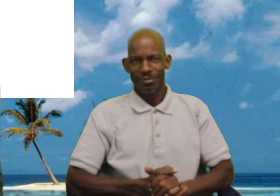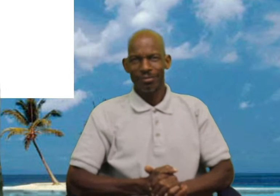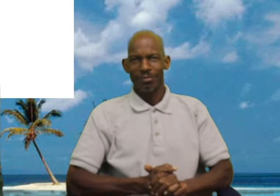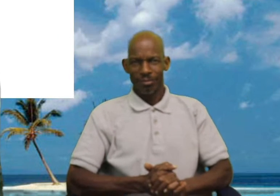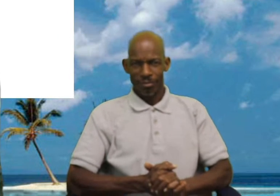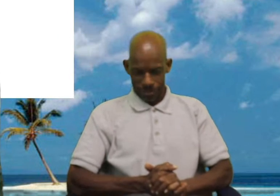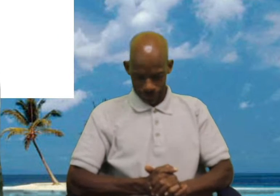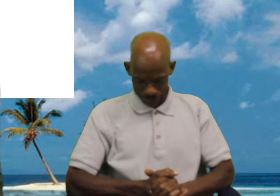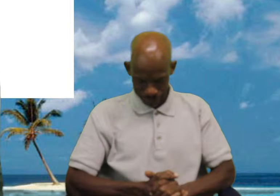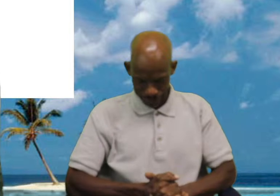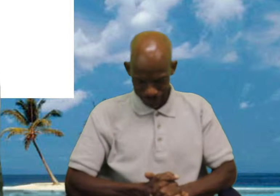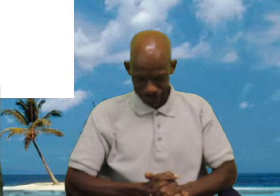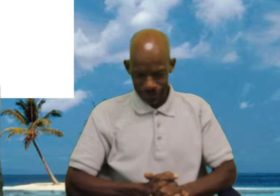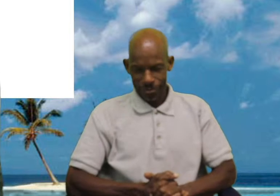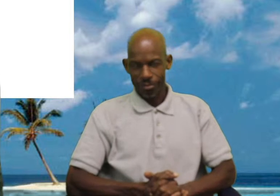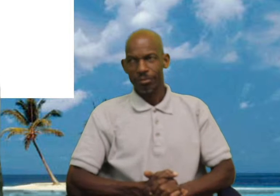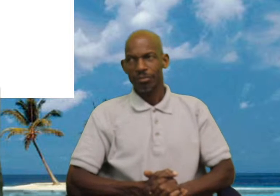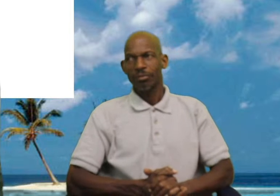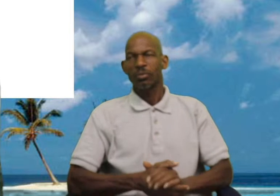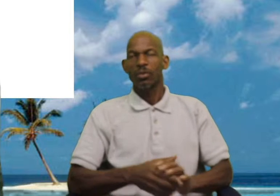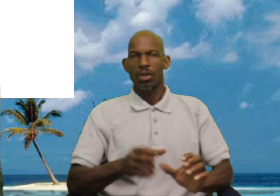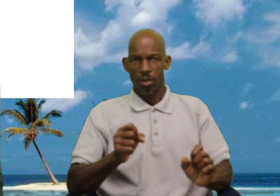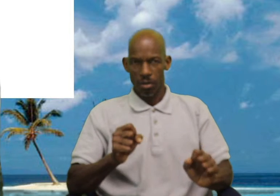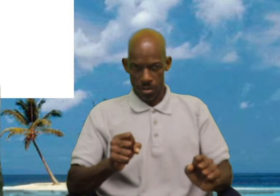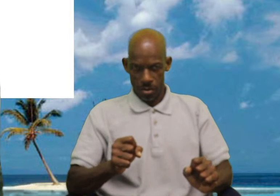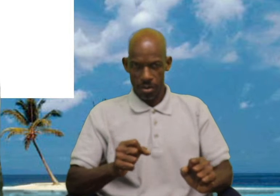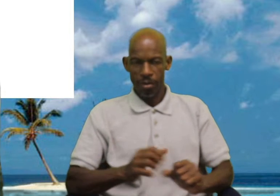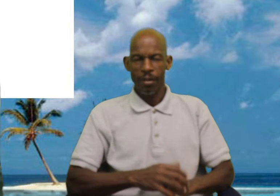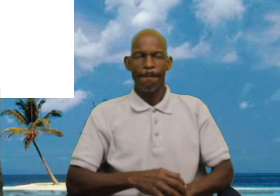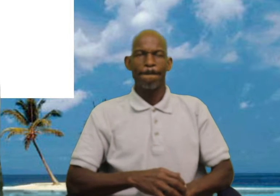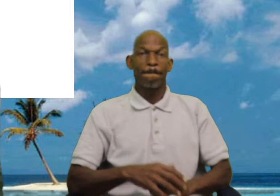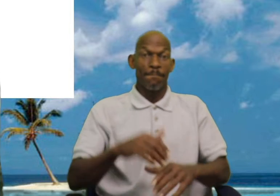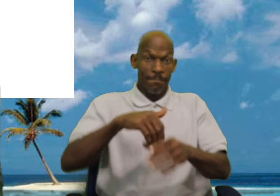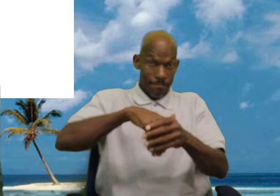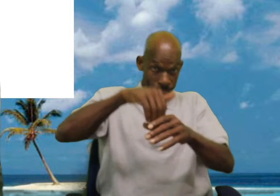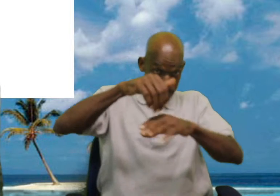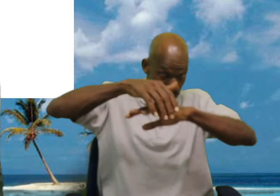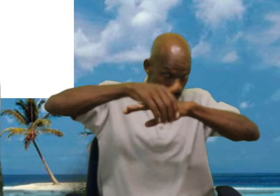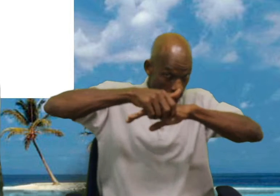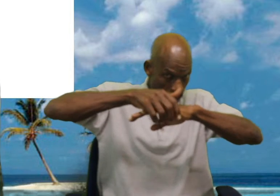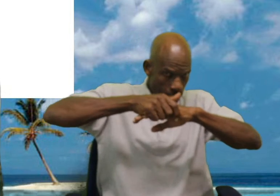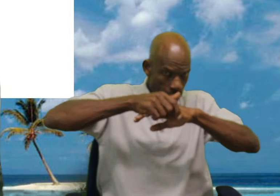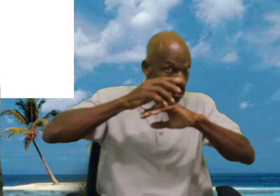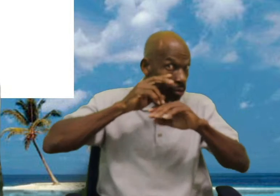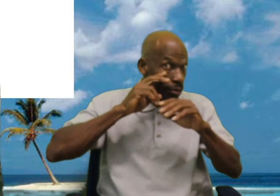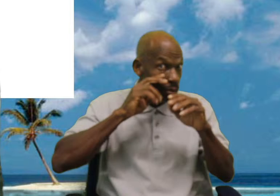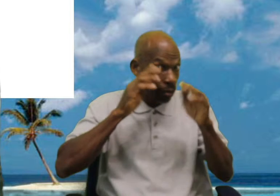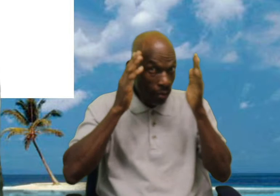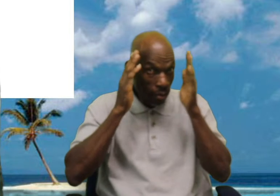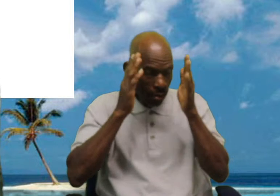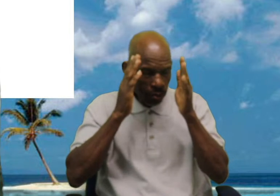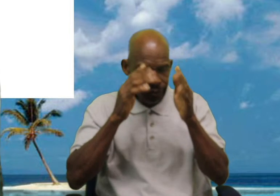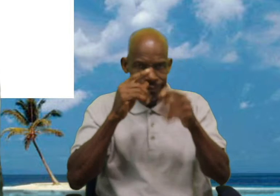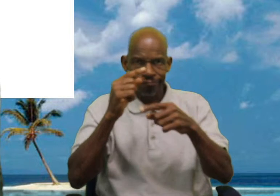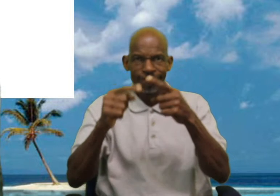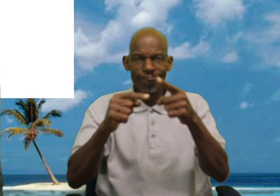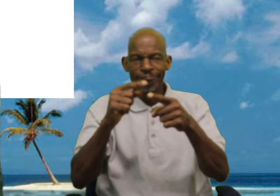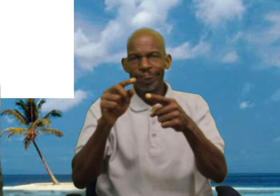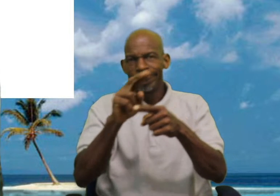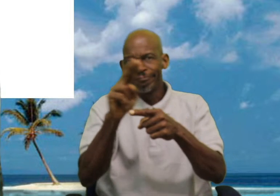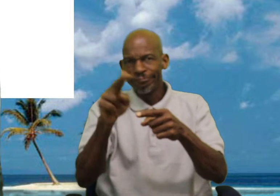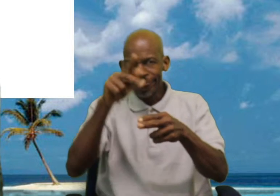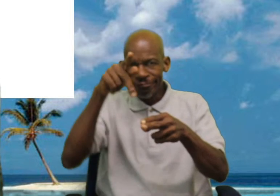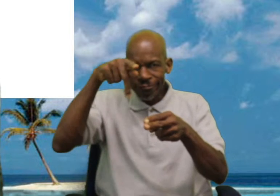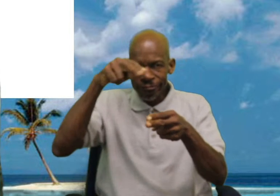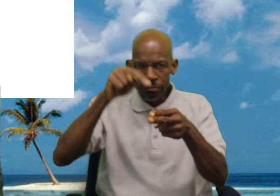Right? So what we're doing is this is what happens in English, and what happens when we're using this pronoun and